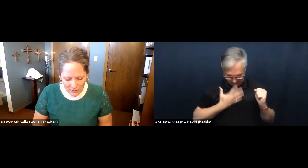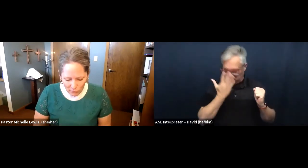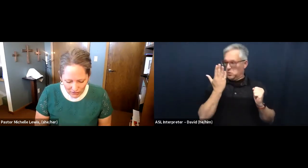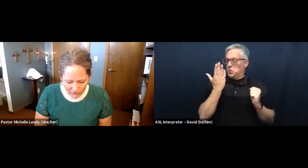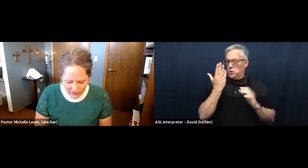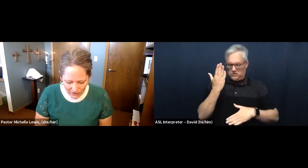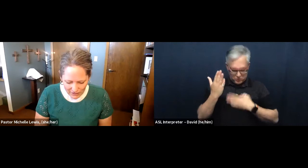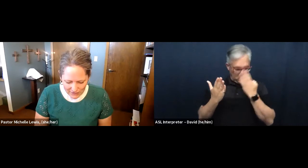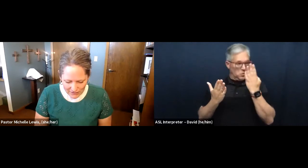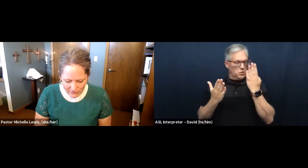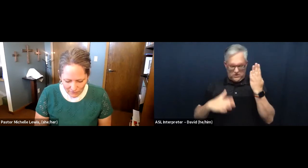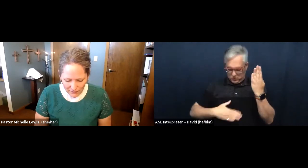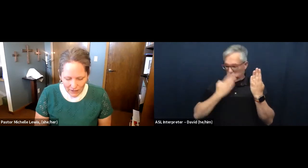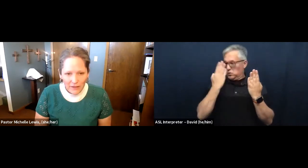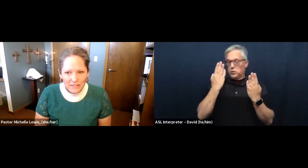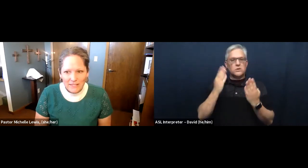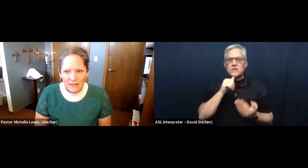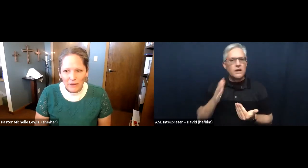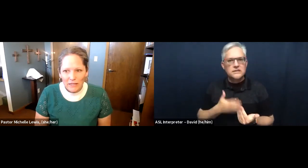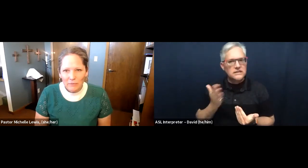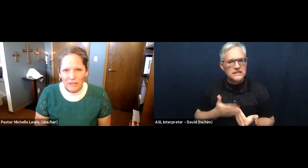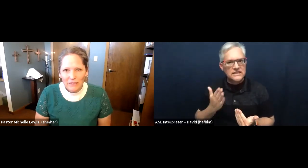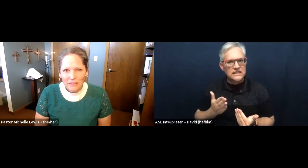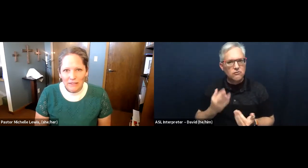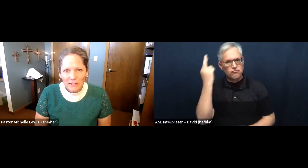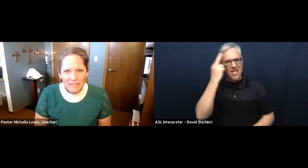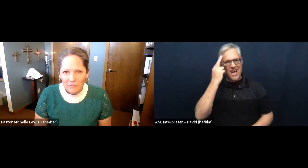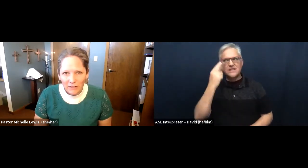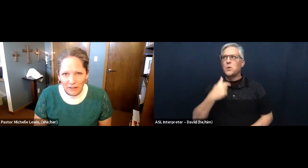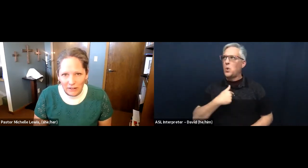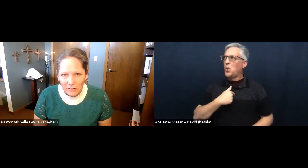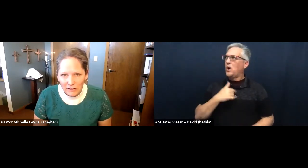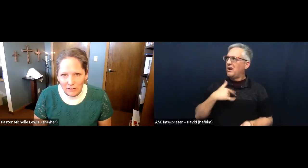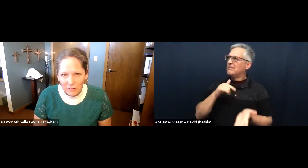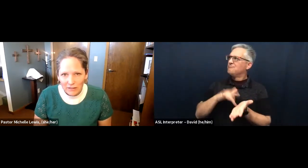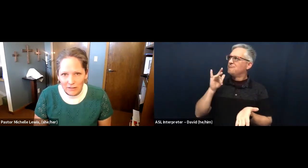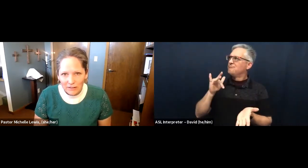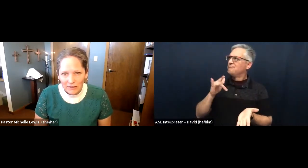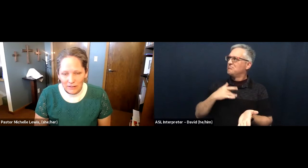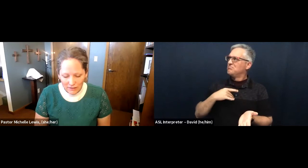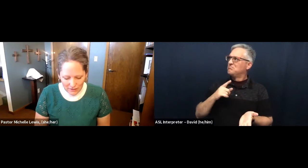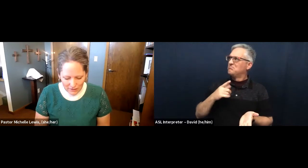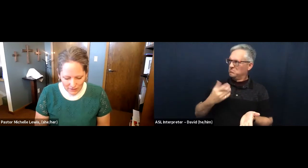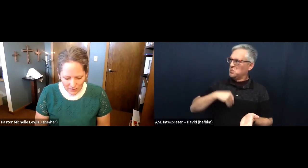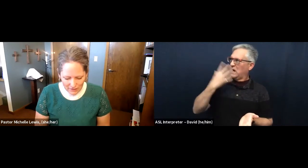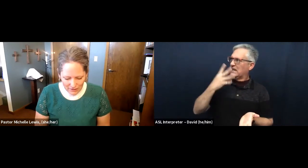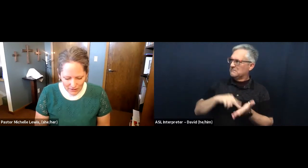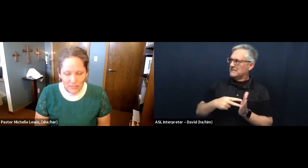the things that benefit us, and then to say, wait a minute, that's not fair.